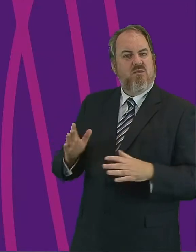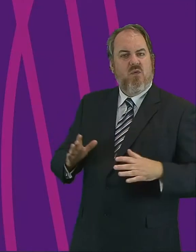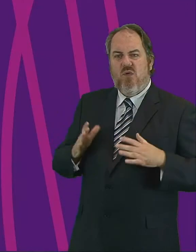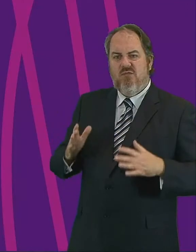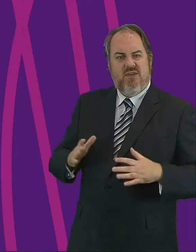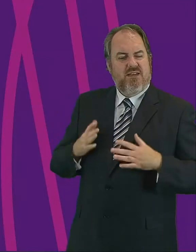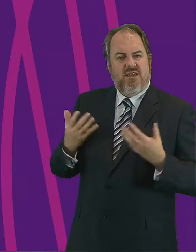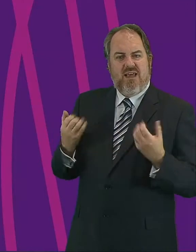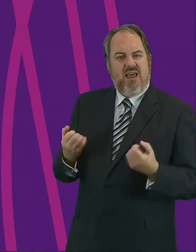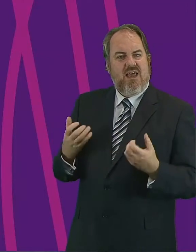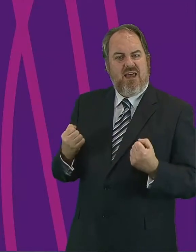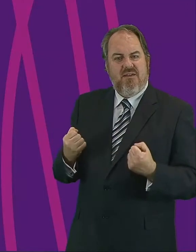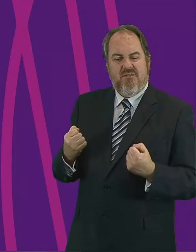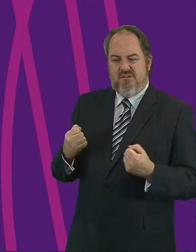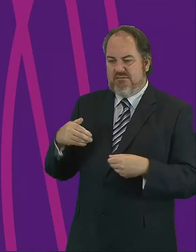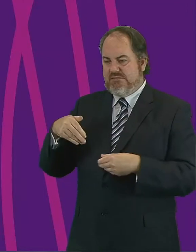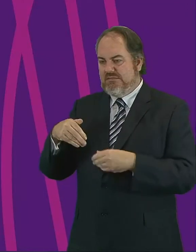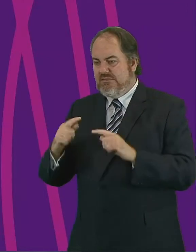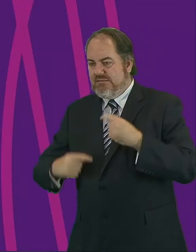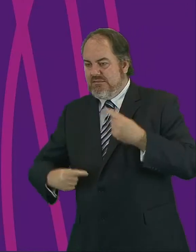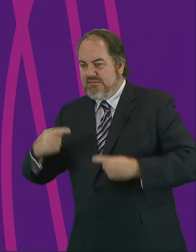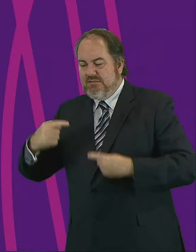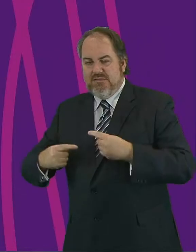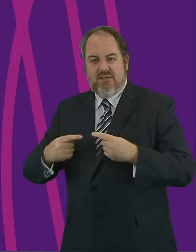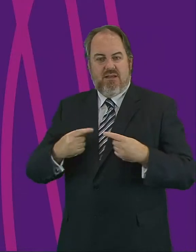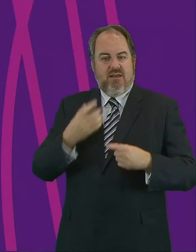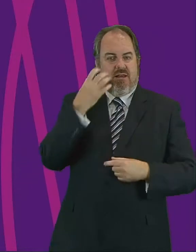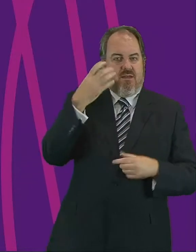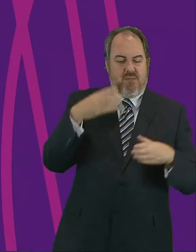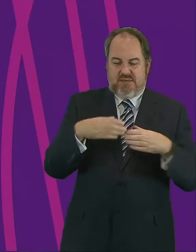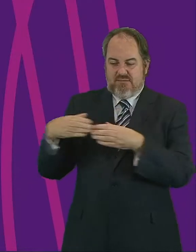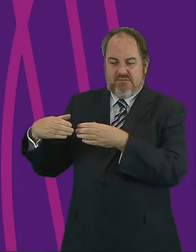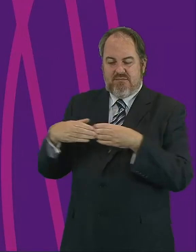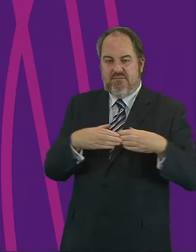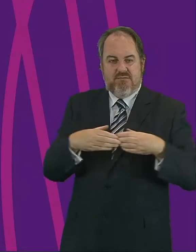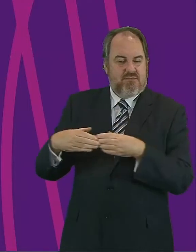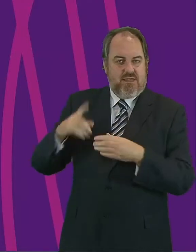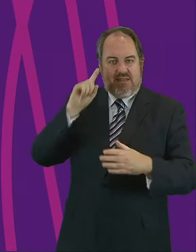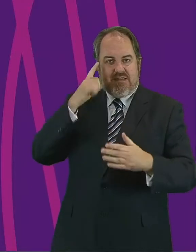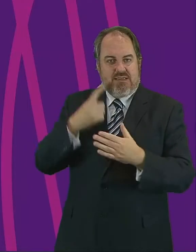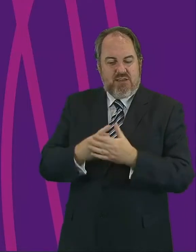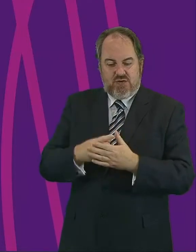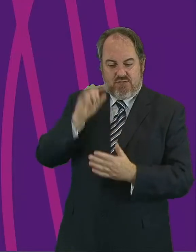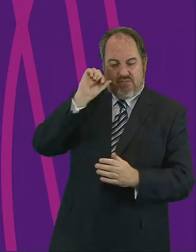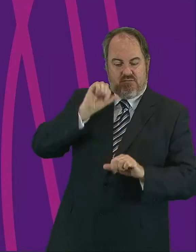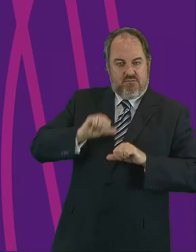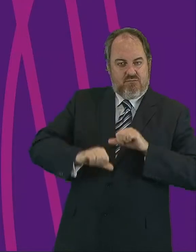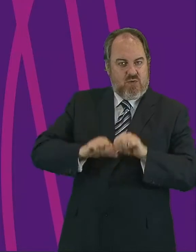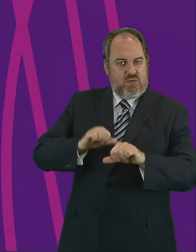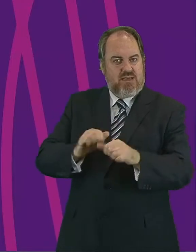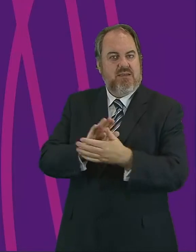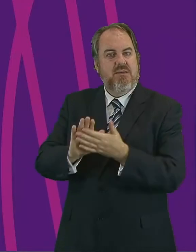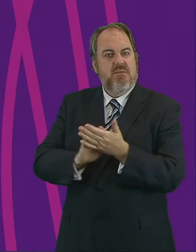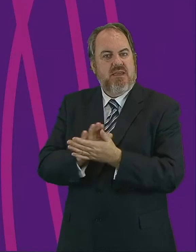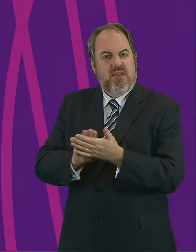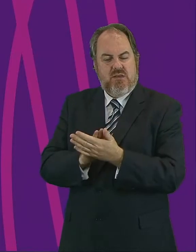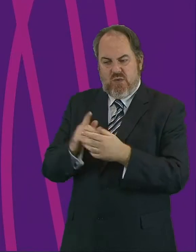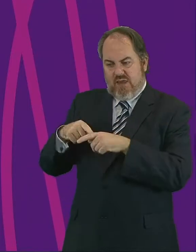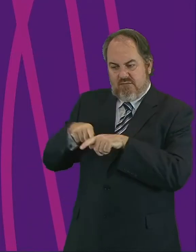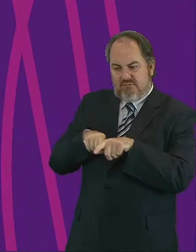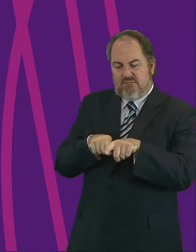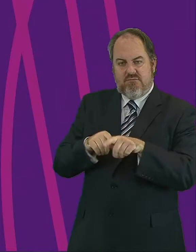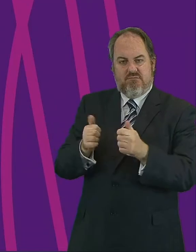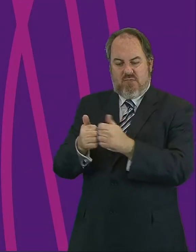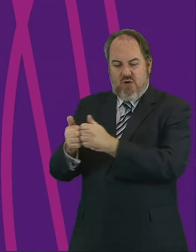creating an intergovernmental policy development and decision-making process which provides high levels of regulatory alignment in